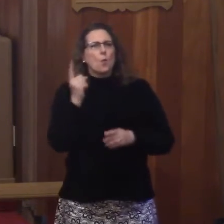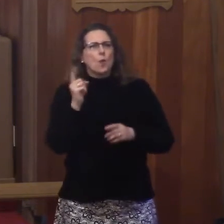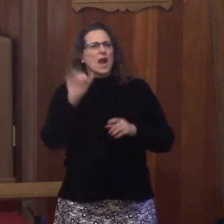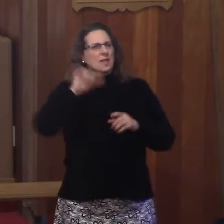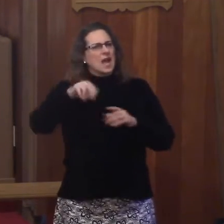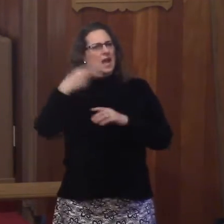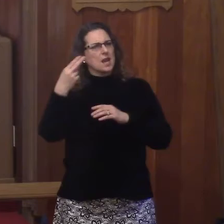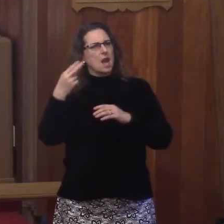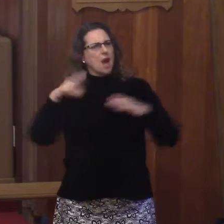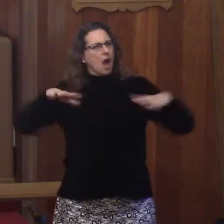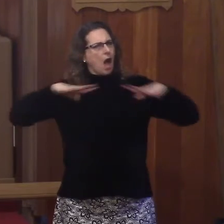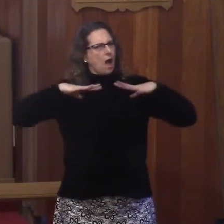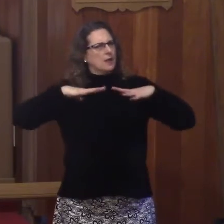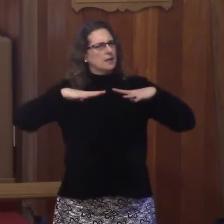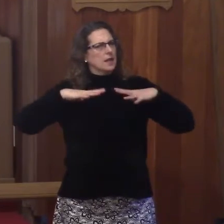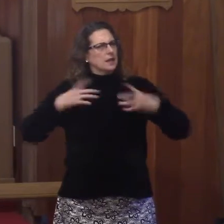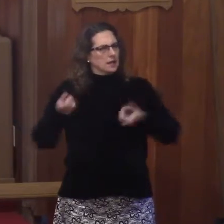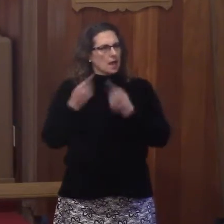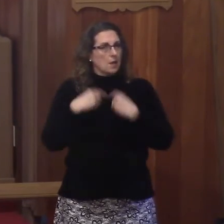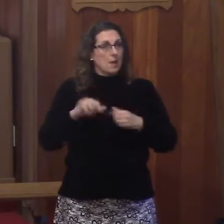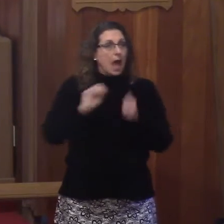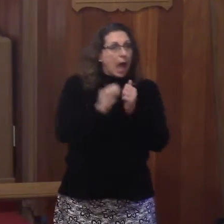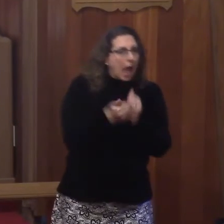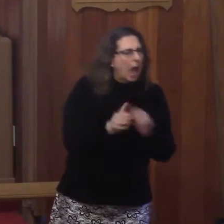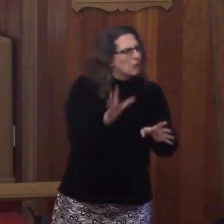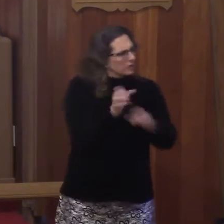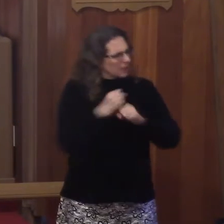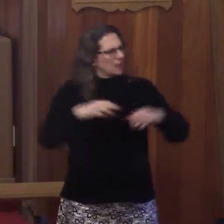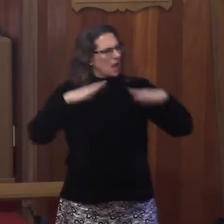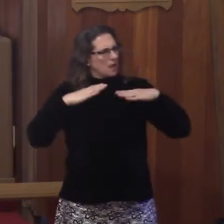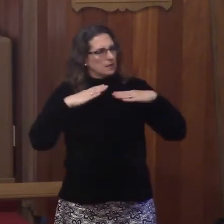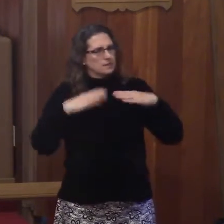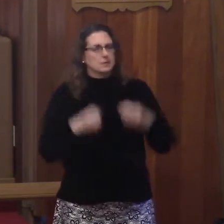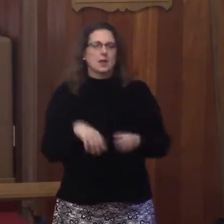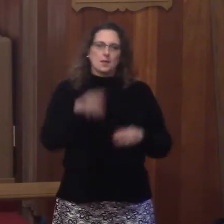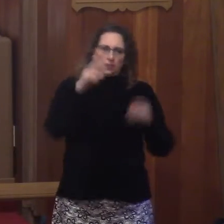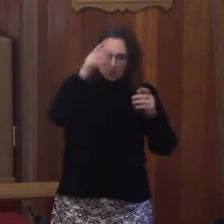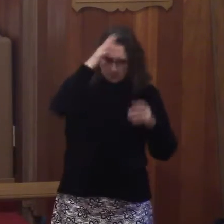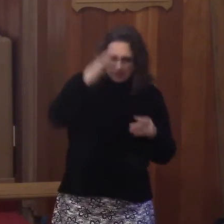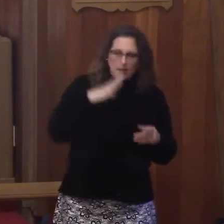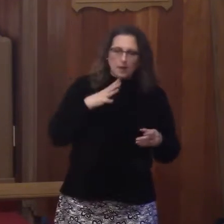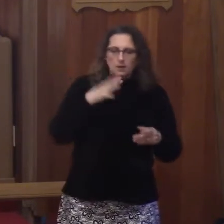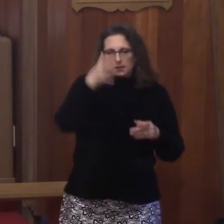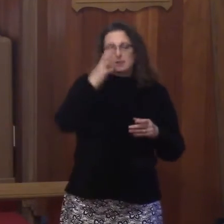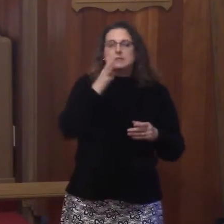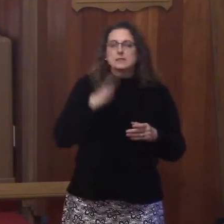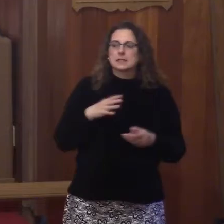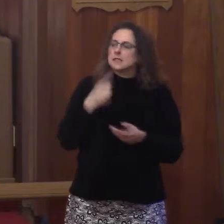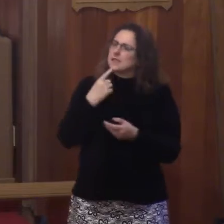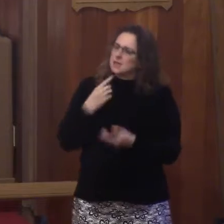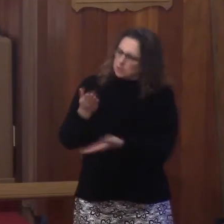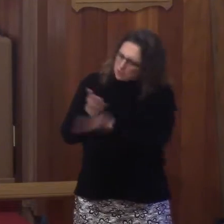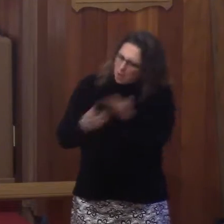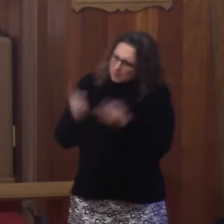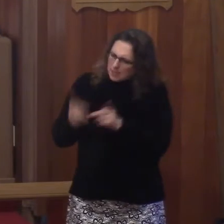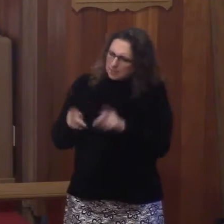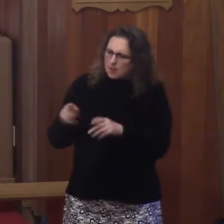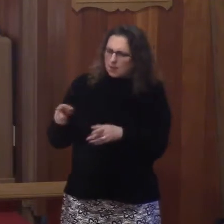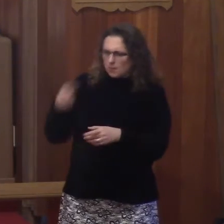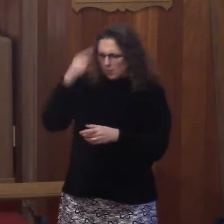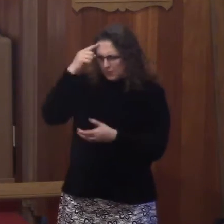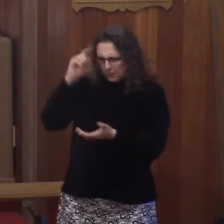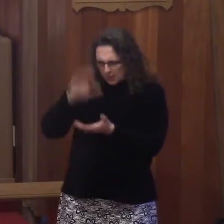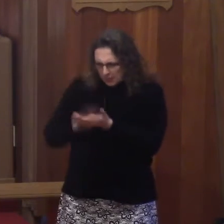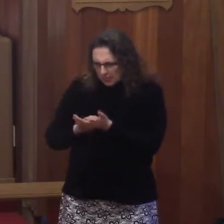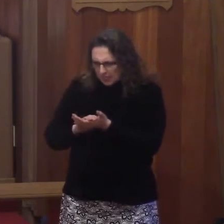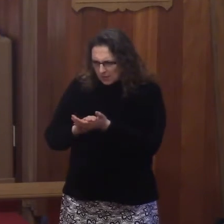this holiday come? Meaning, how do we get this holiday? And there's a couple of some people believe that Jesus came to save you. And the response